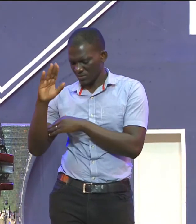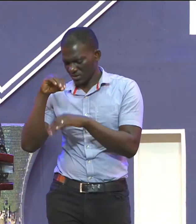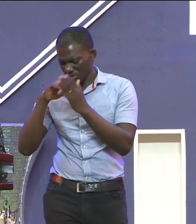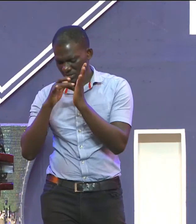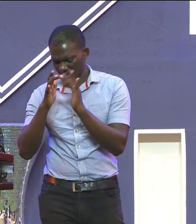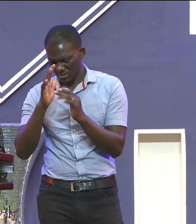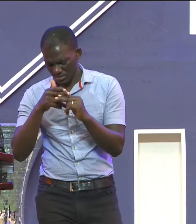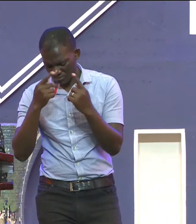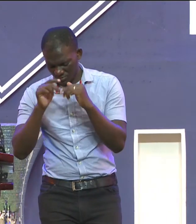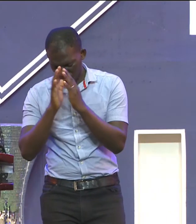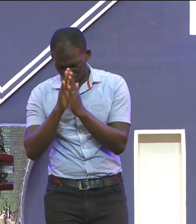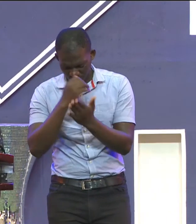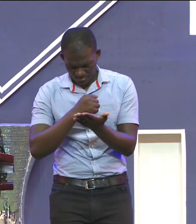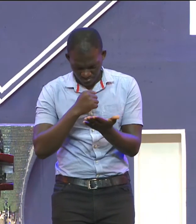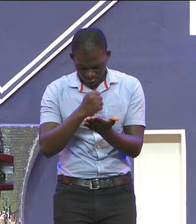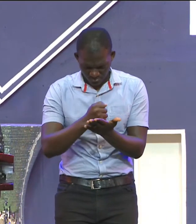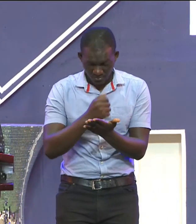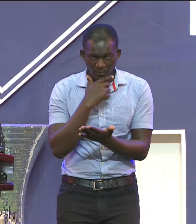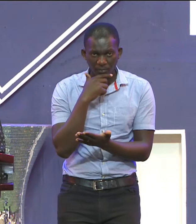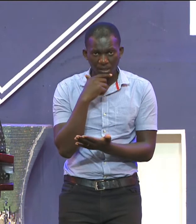Kristo Yesu mwe tusabidde n'okwebaza